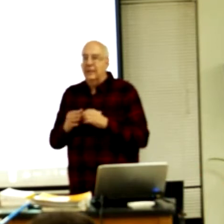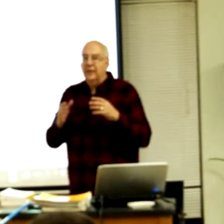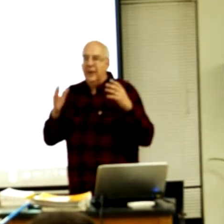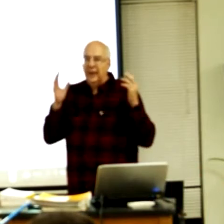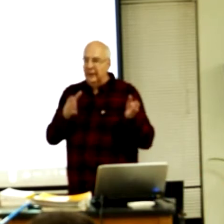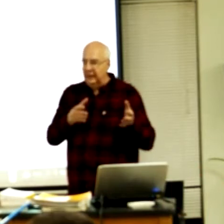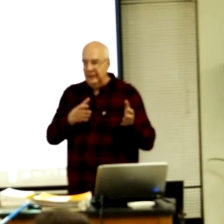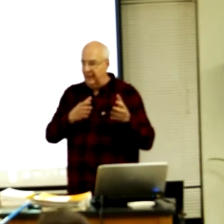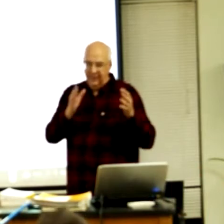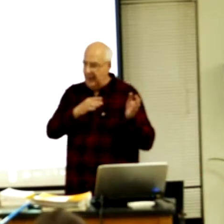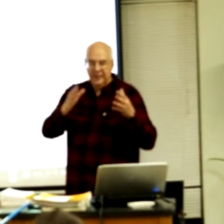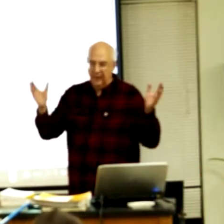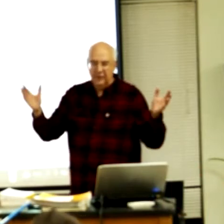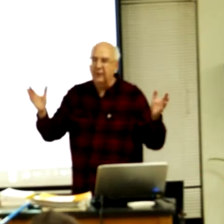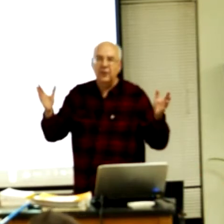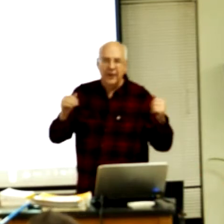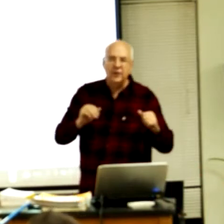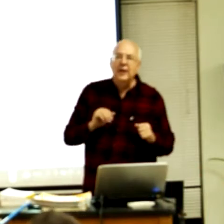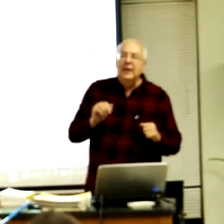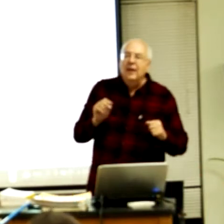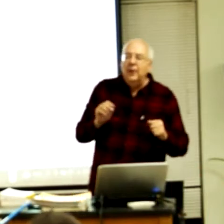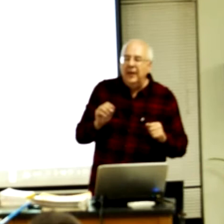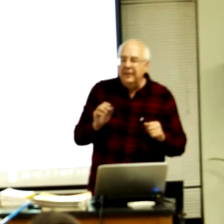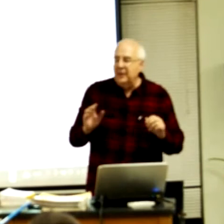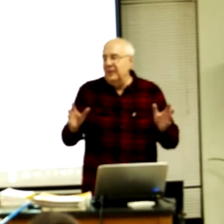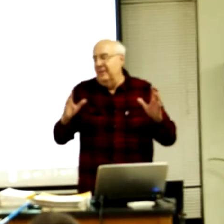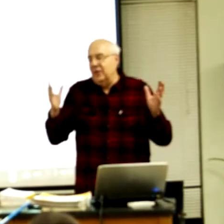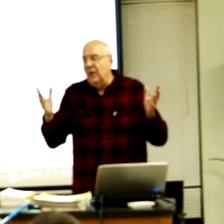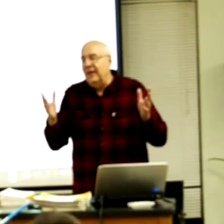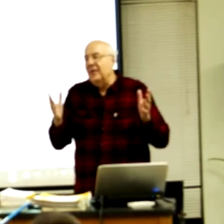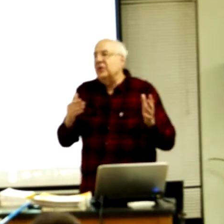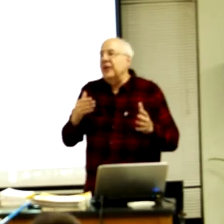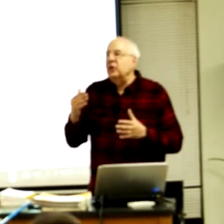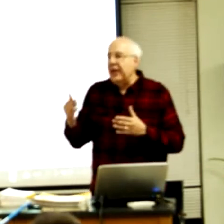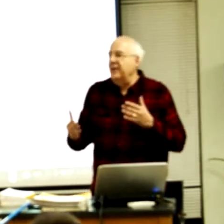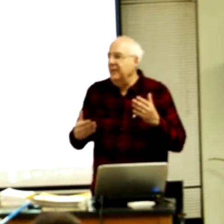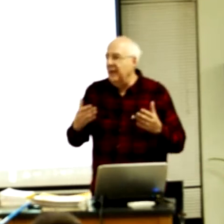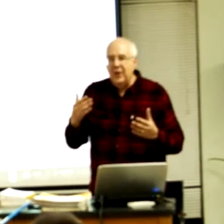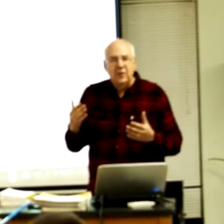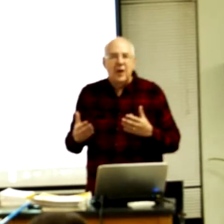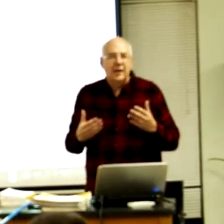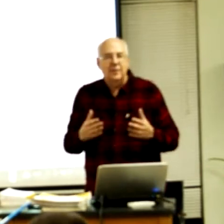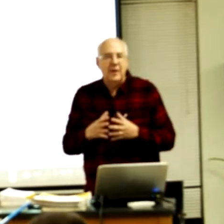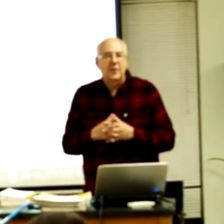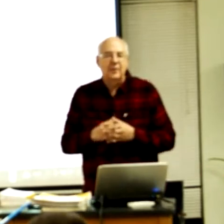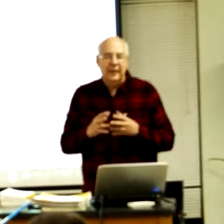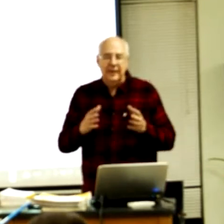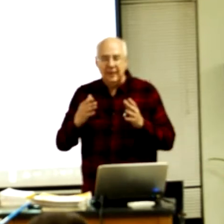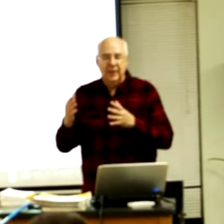We've got, so the full range. But so just understand that when you talk to people, some of the